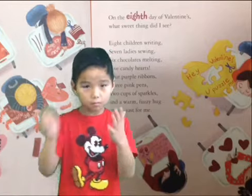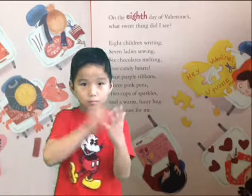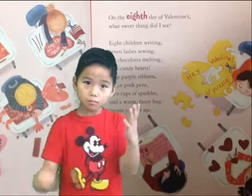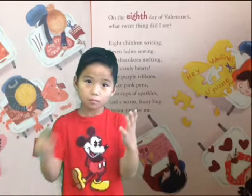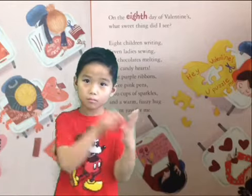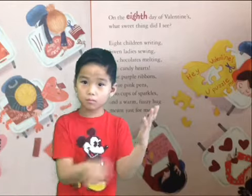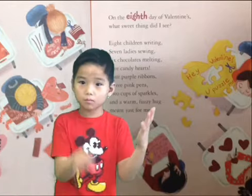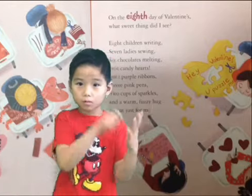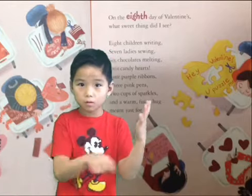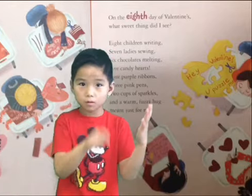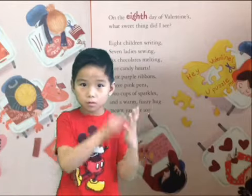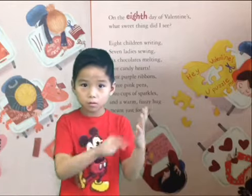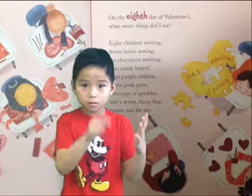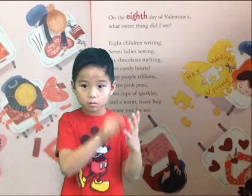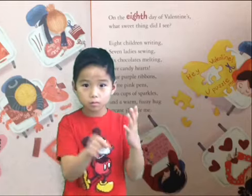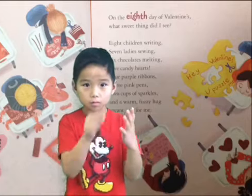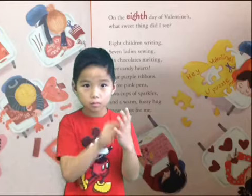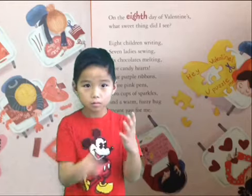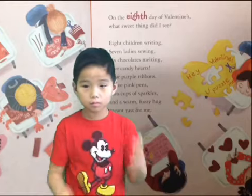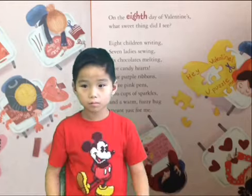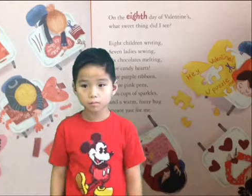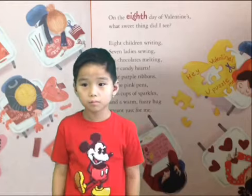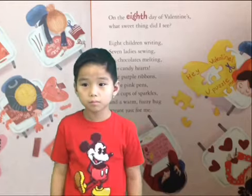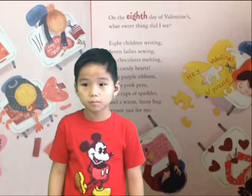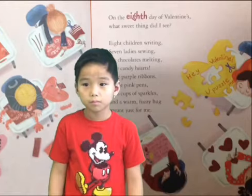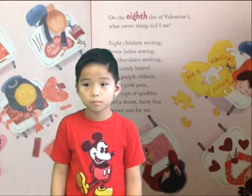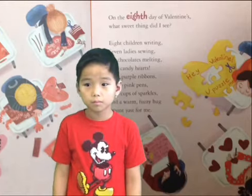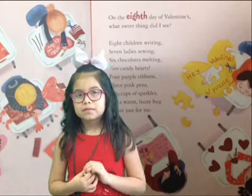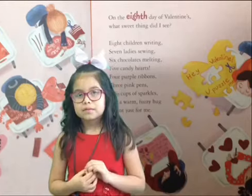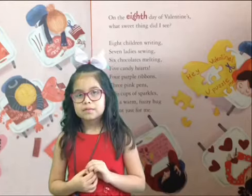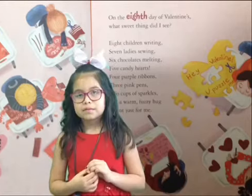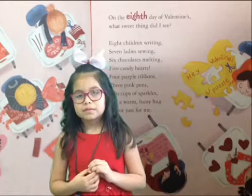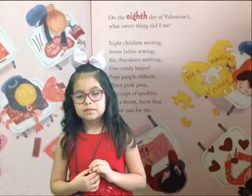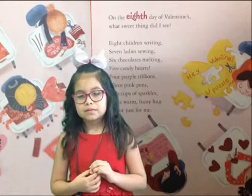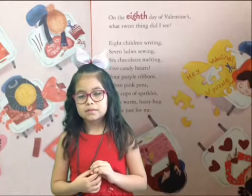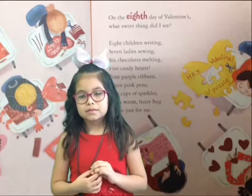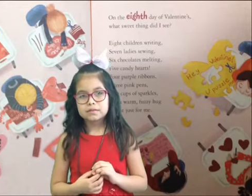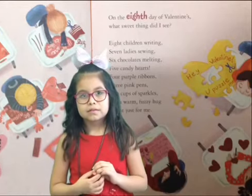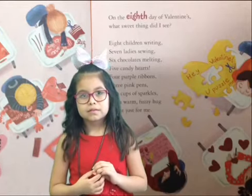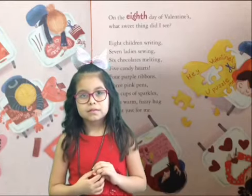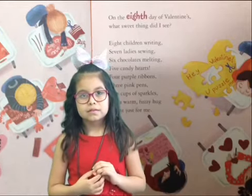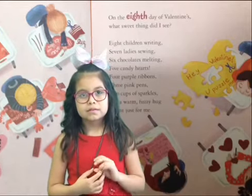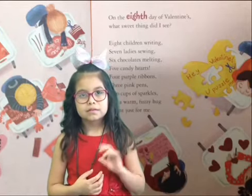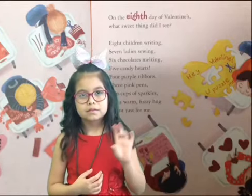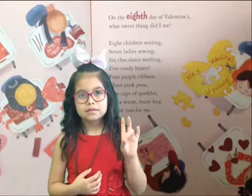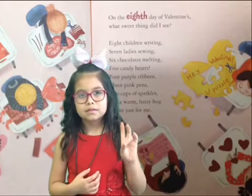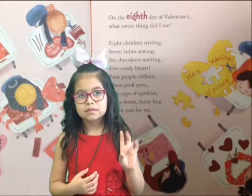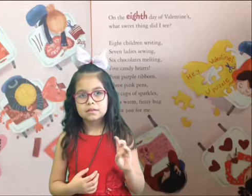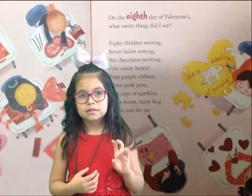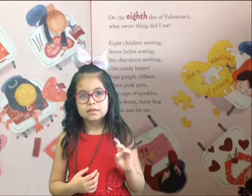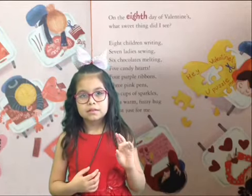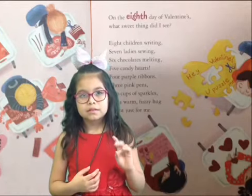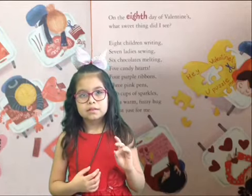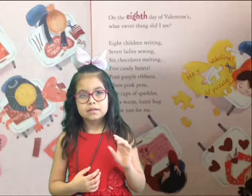seven ladies sewing,